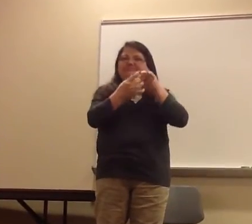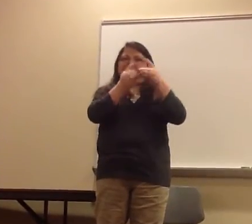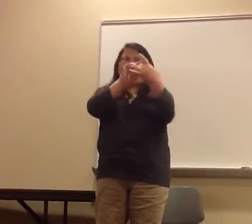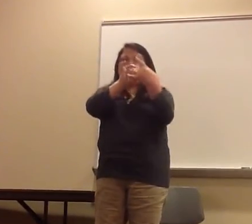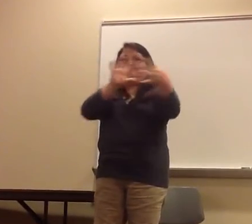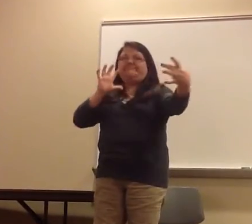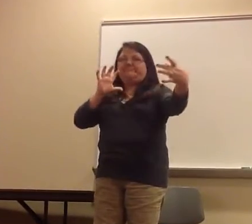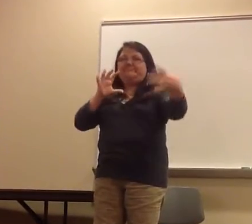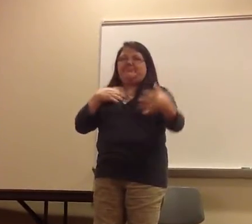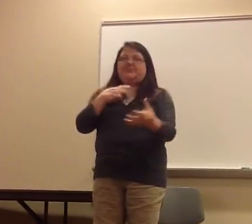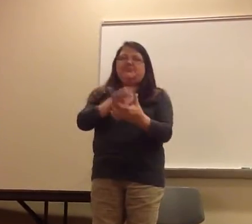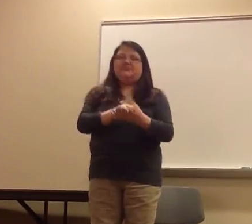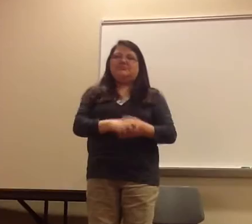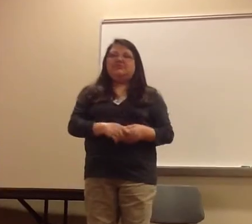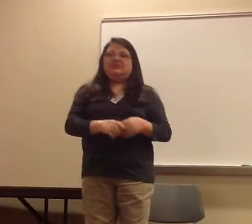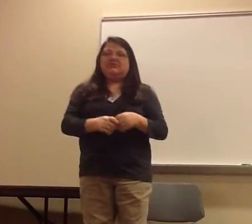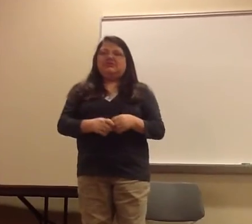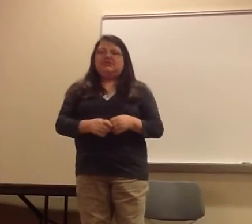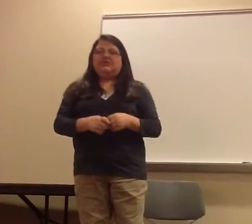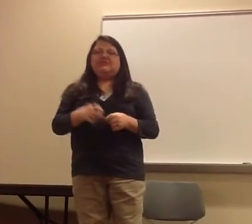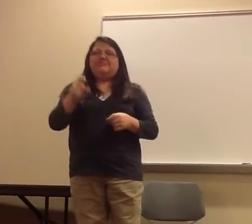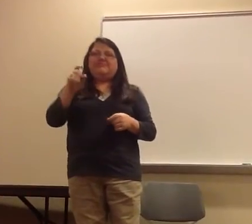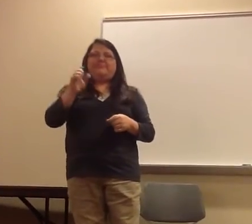access. He had no communication access.